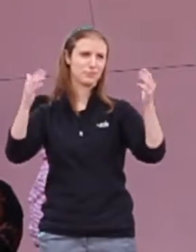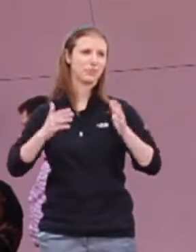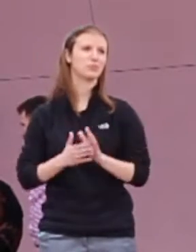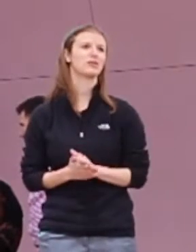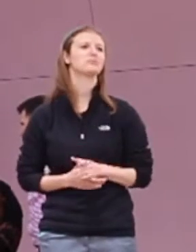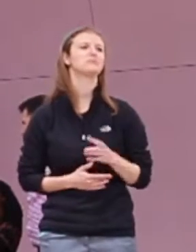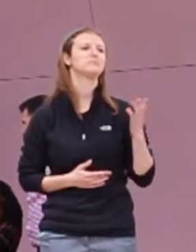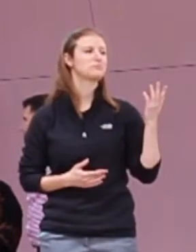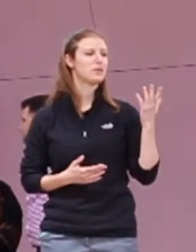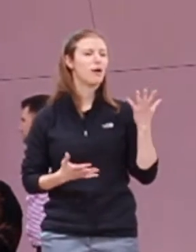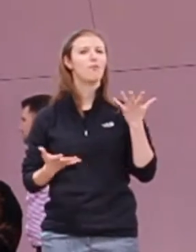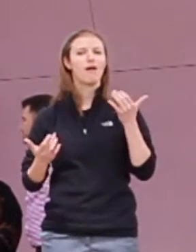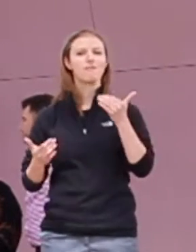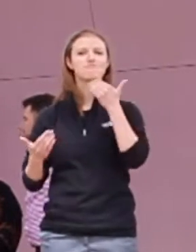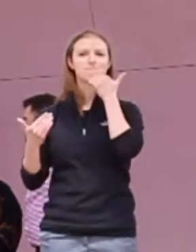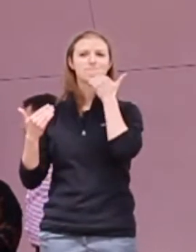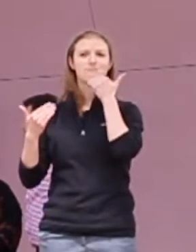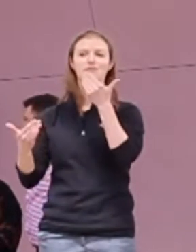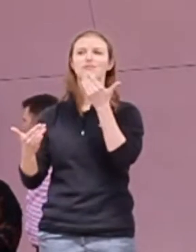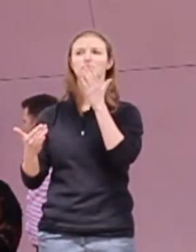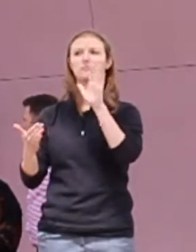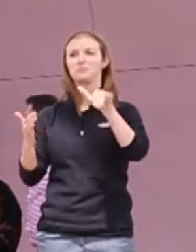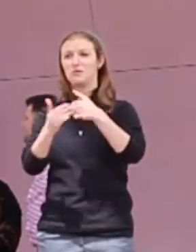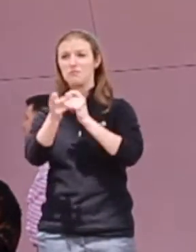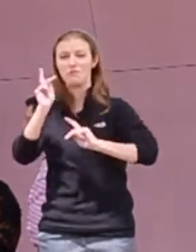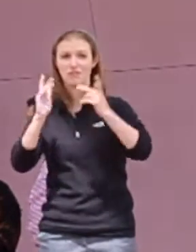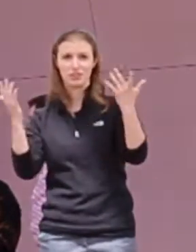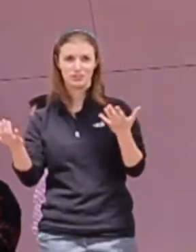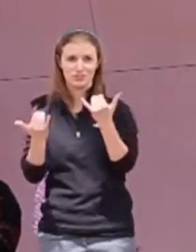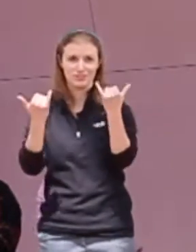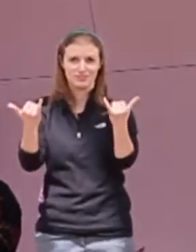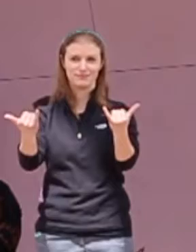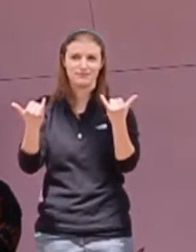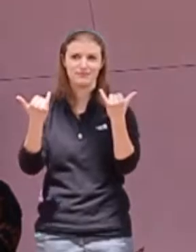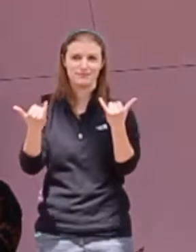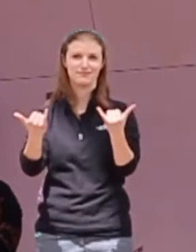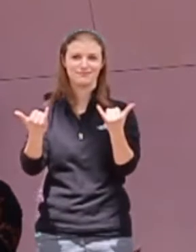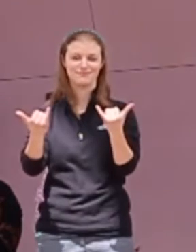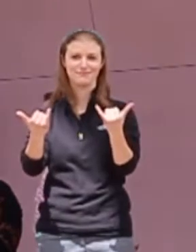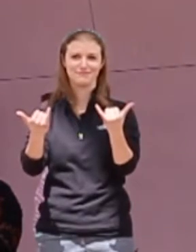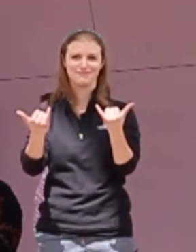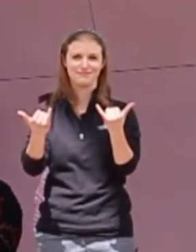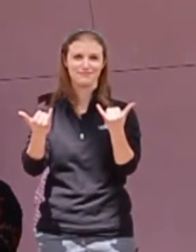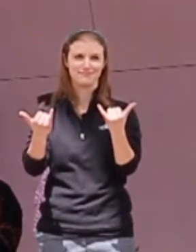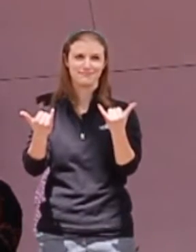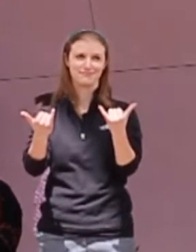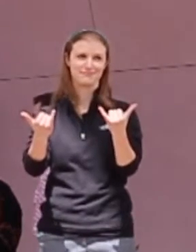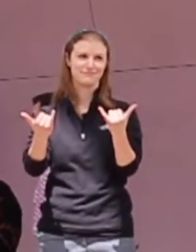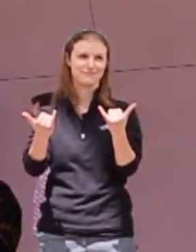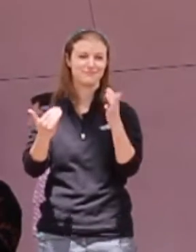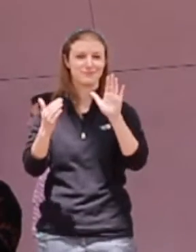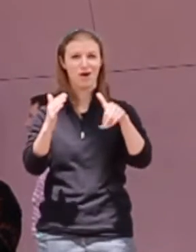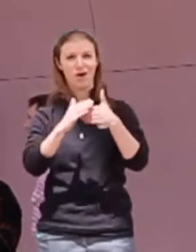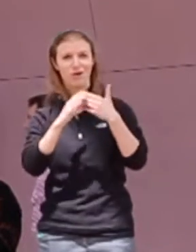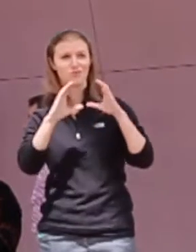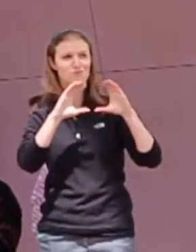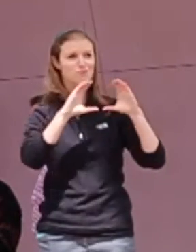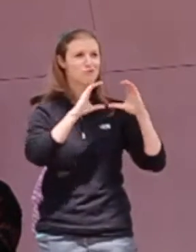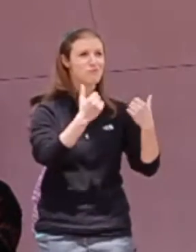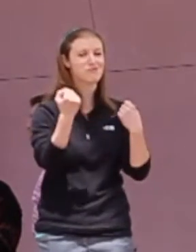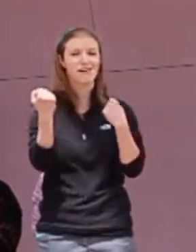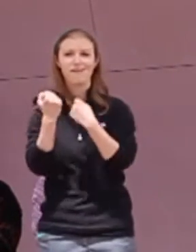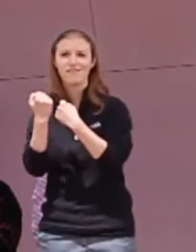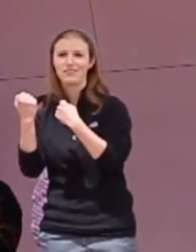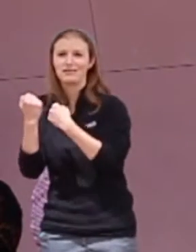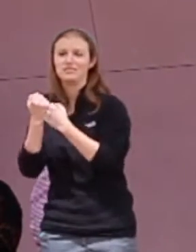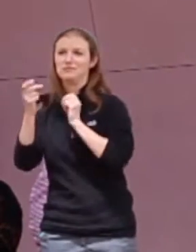So I want to thank everyone who's here today, and for all the groups and all the advocates, people